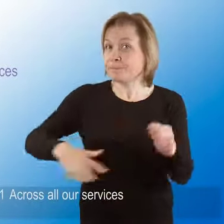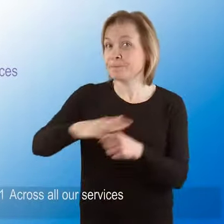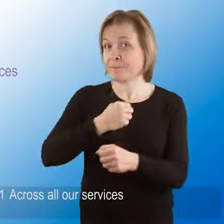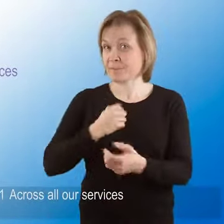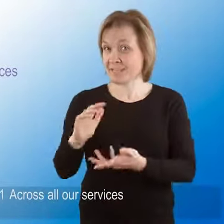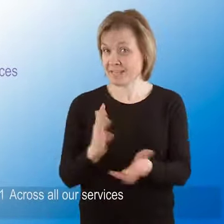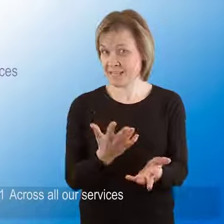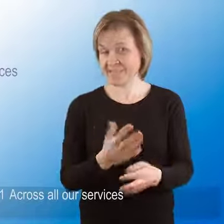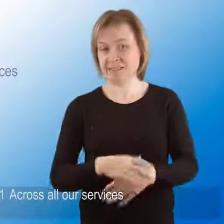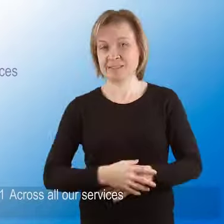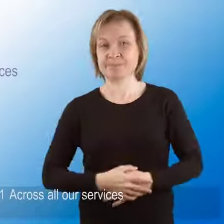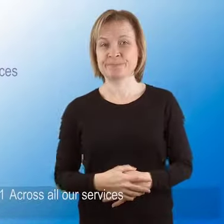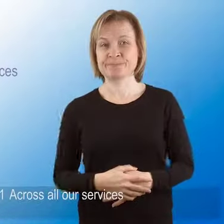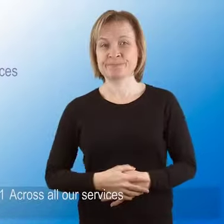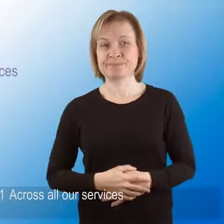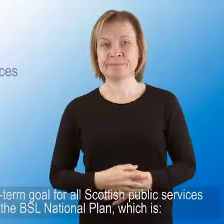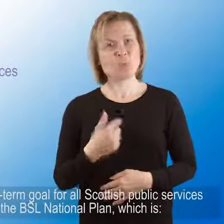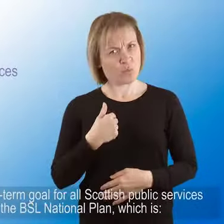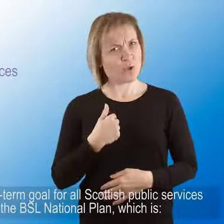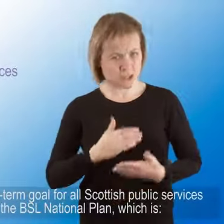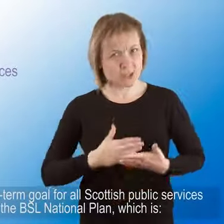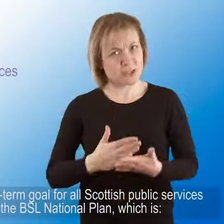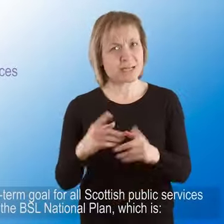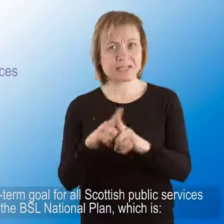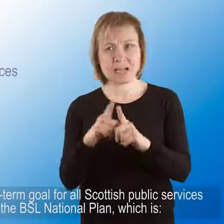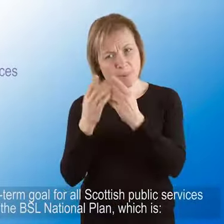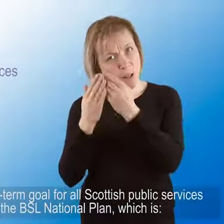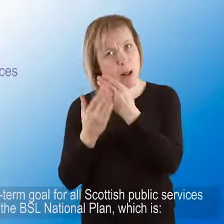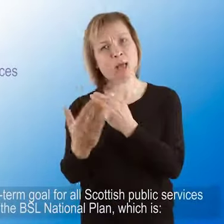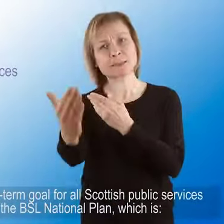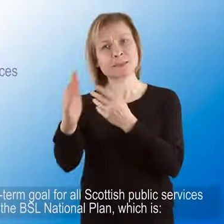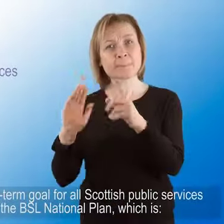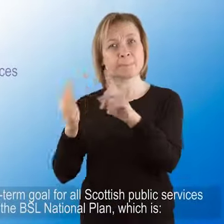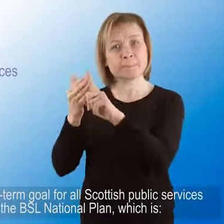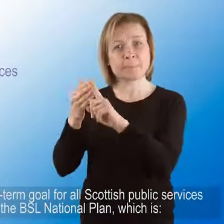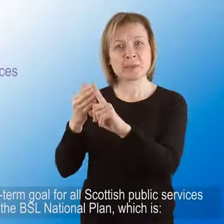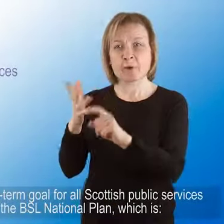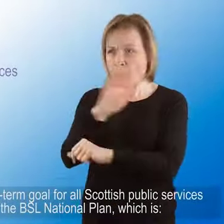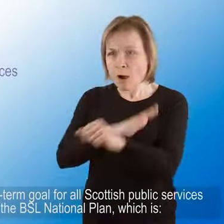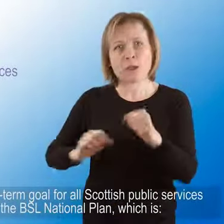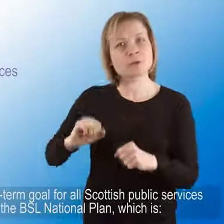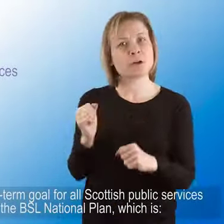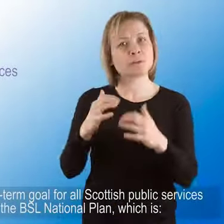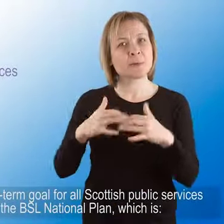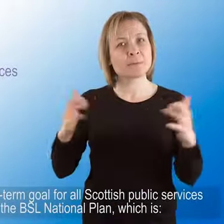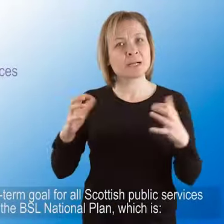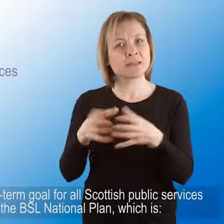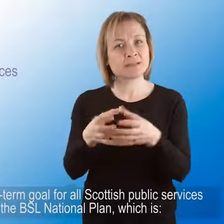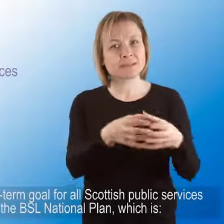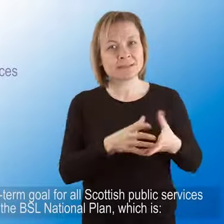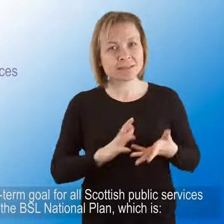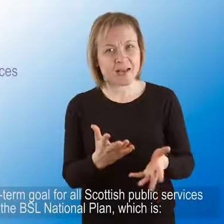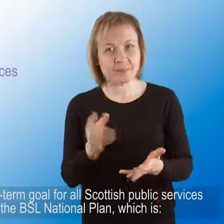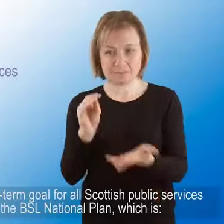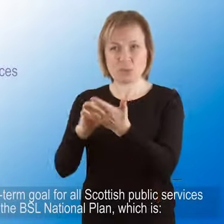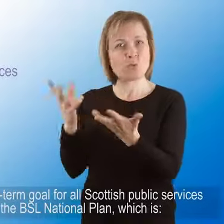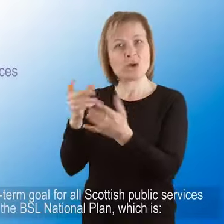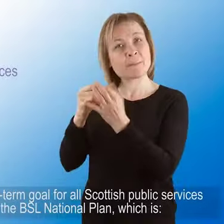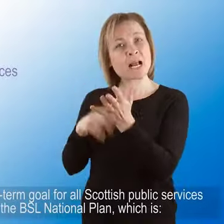2.1. Across all our services, we share the long-term goal for all Scottish public services set out in the